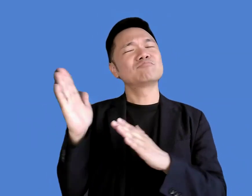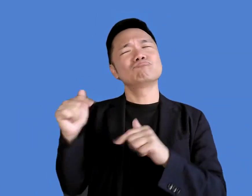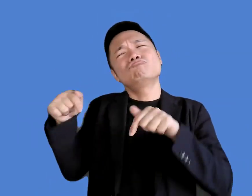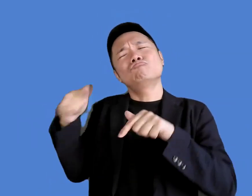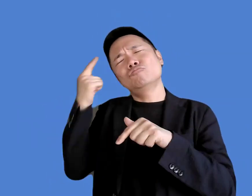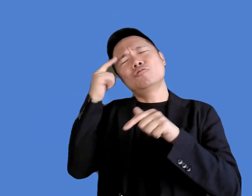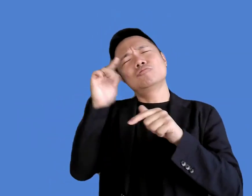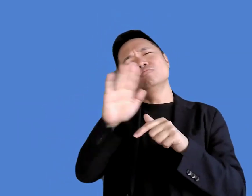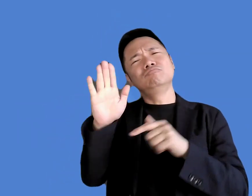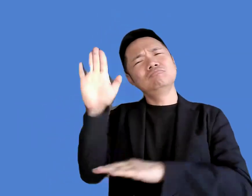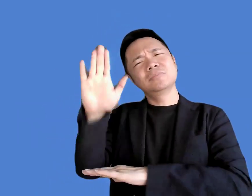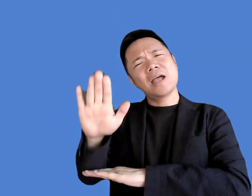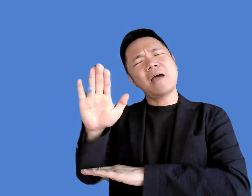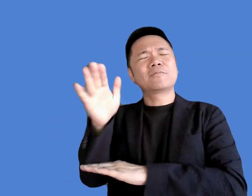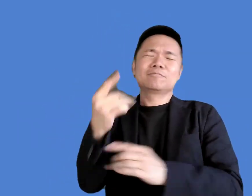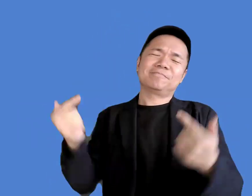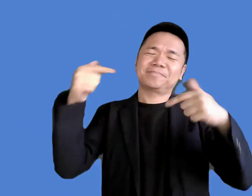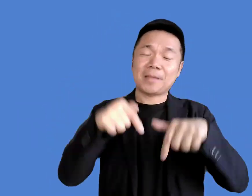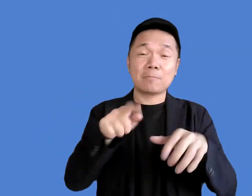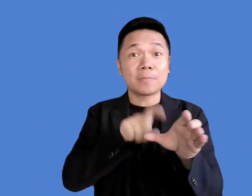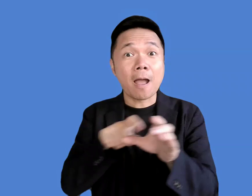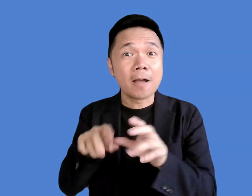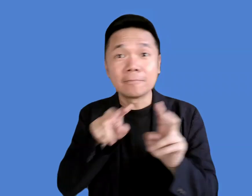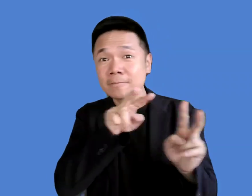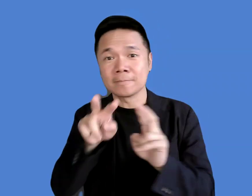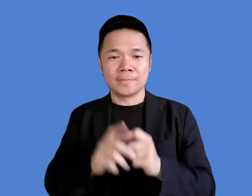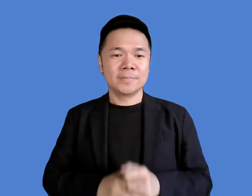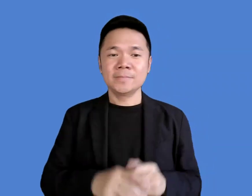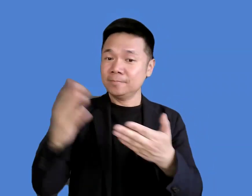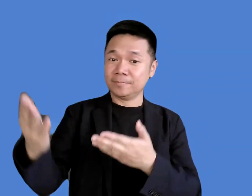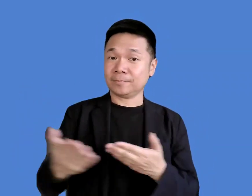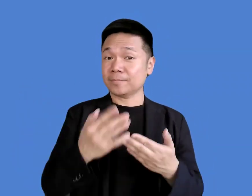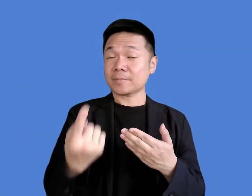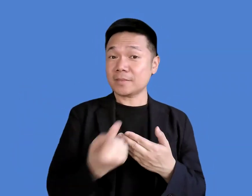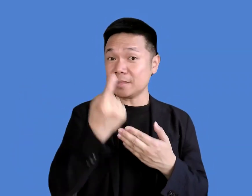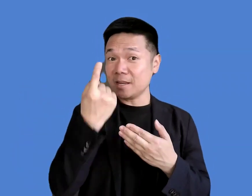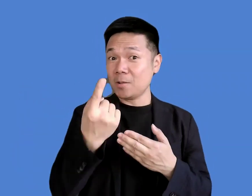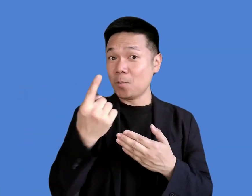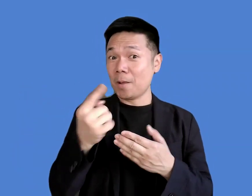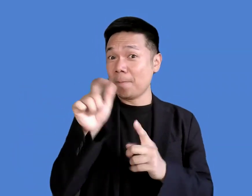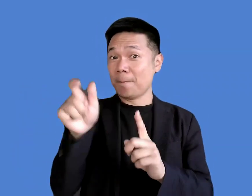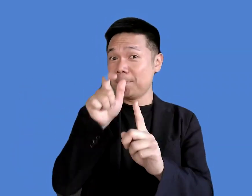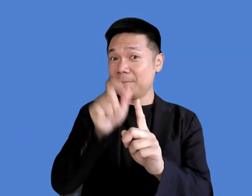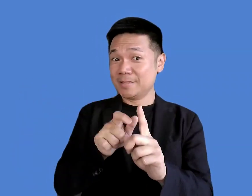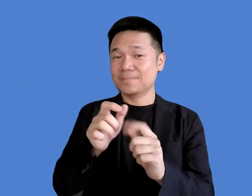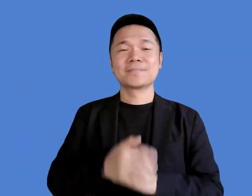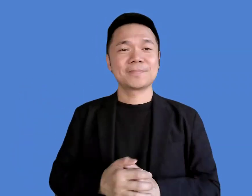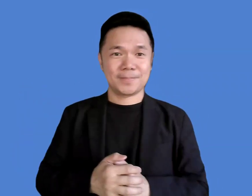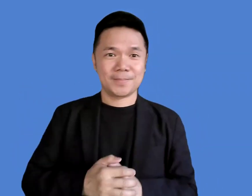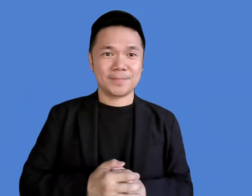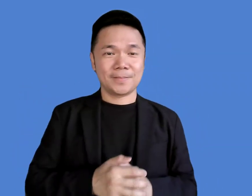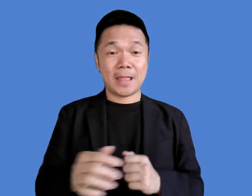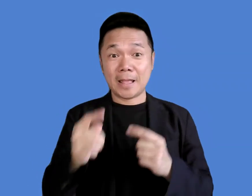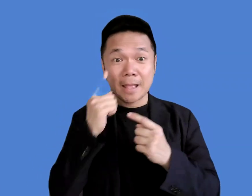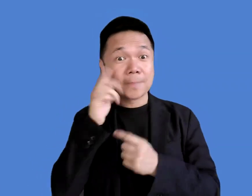I want to, before we go to some opening remarks, introduce one other element or person that's in the room, so to speak, that you're going